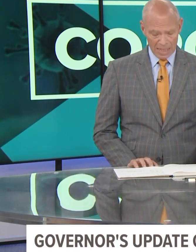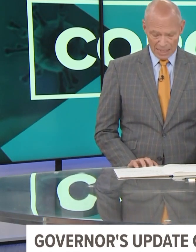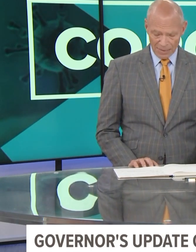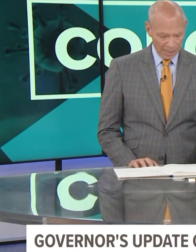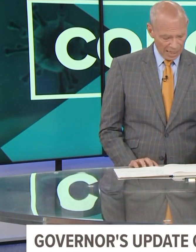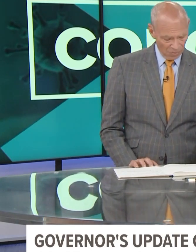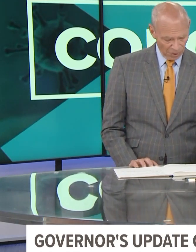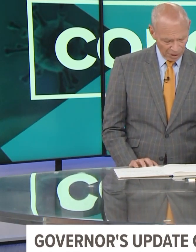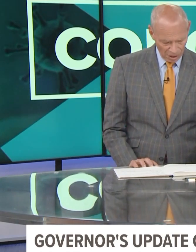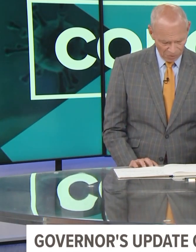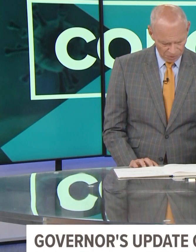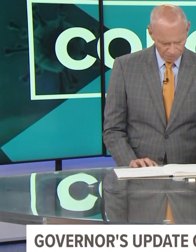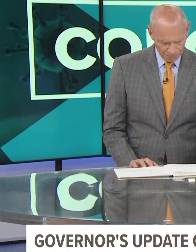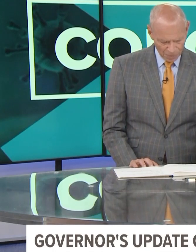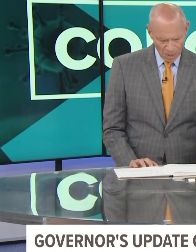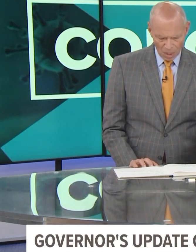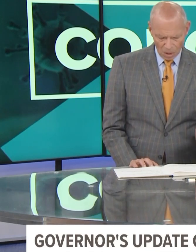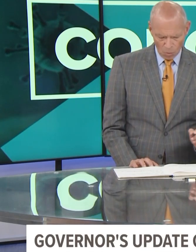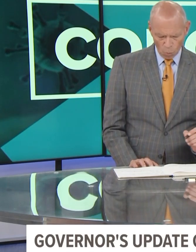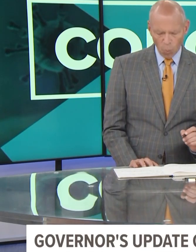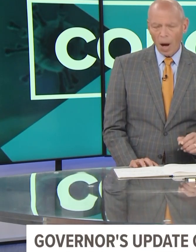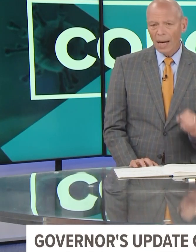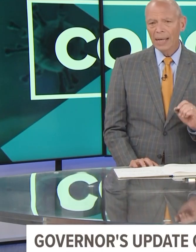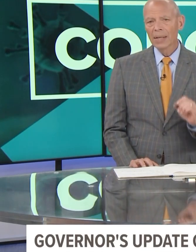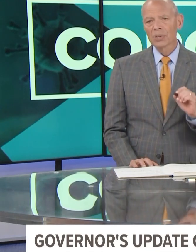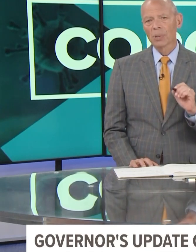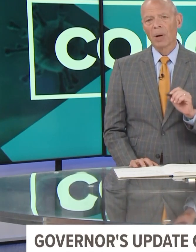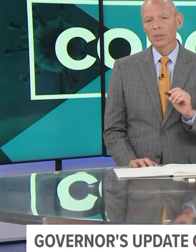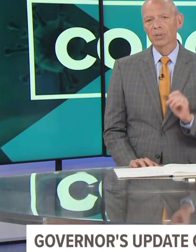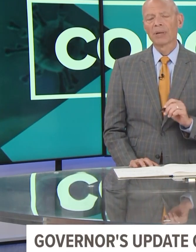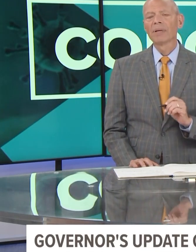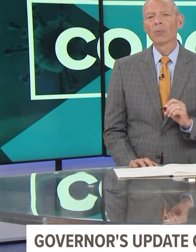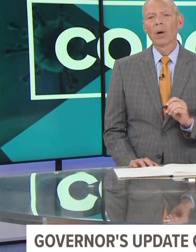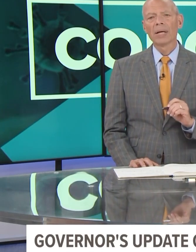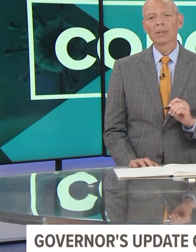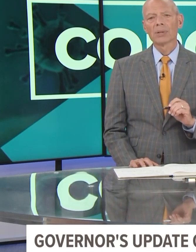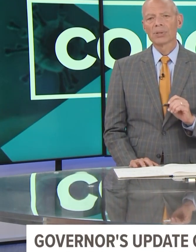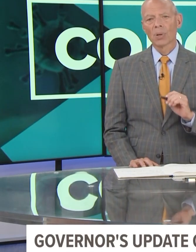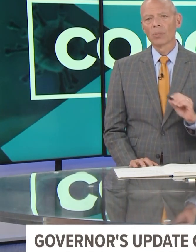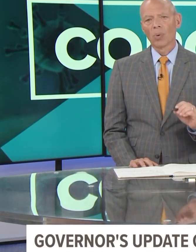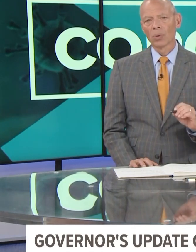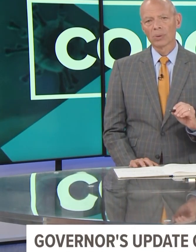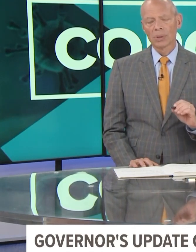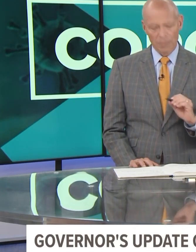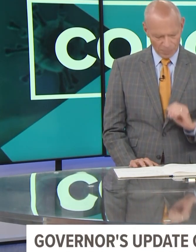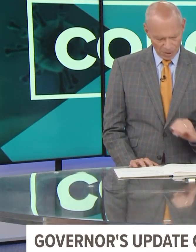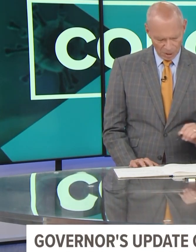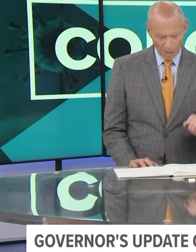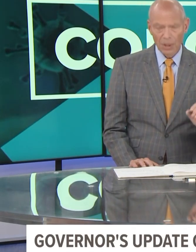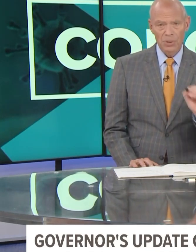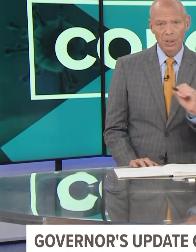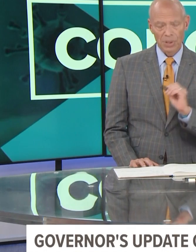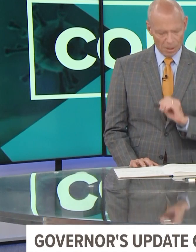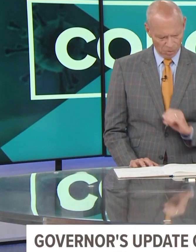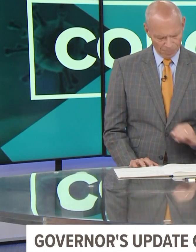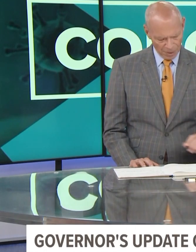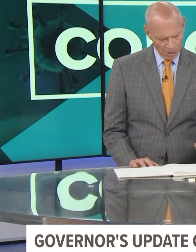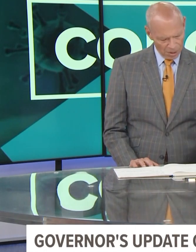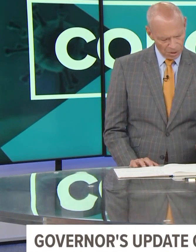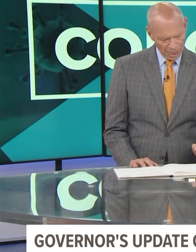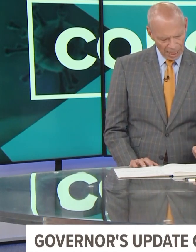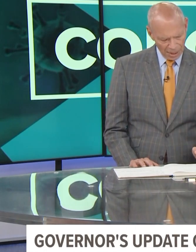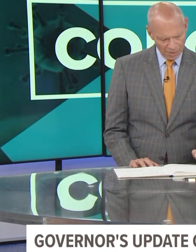677 that have recovered. Why is the positivity rate so important? Here's an